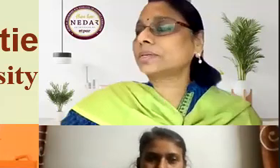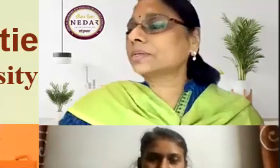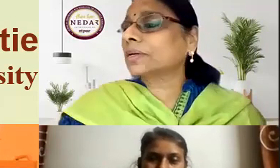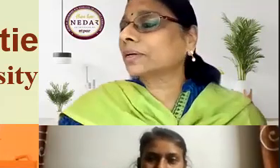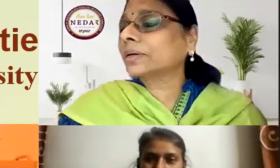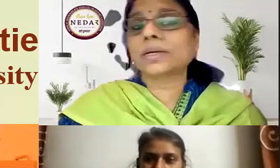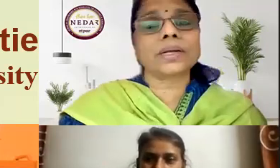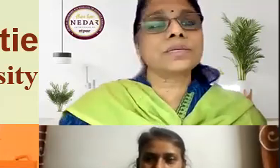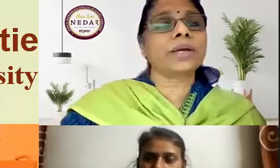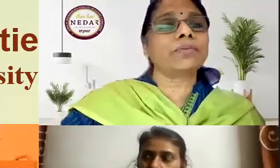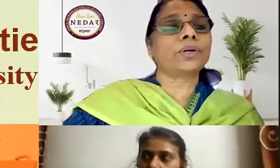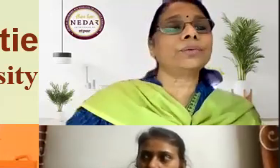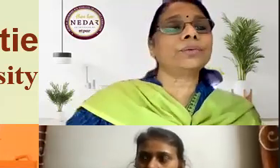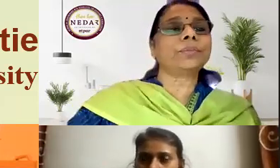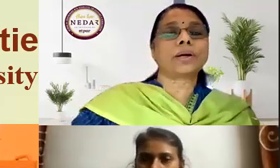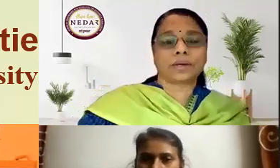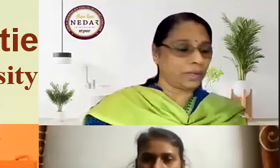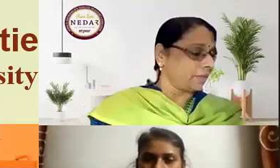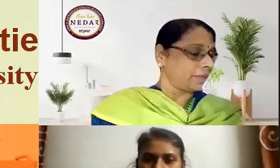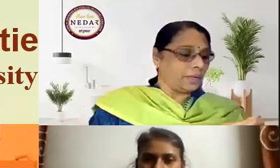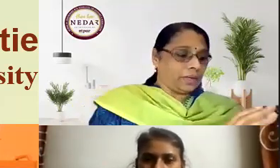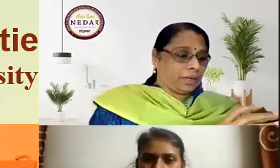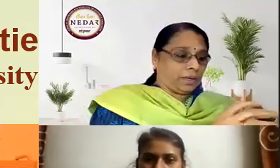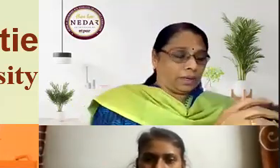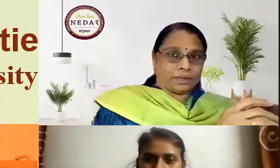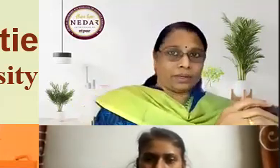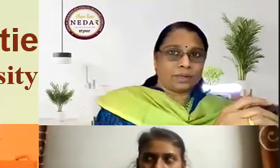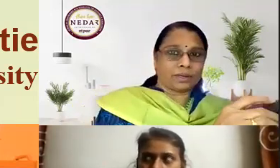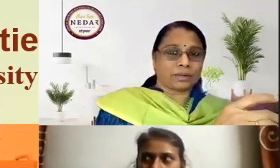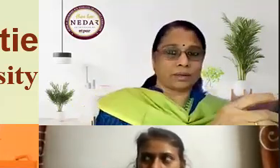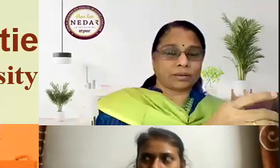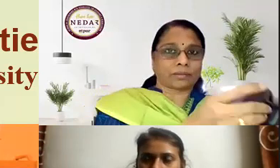I'll just increase my volume.